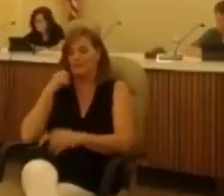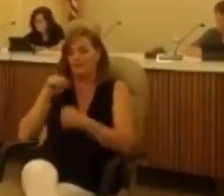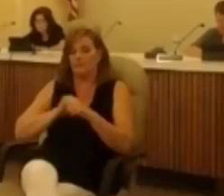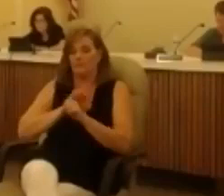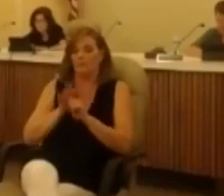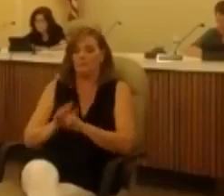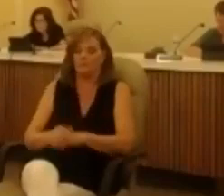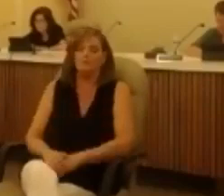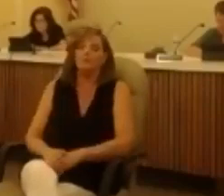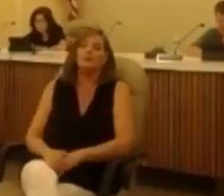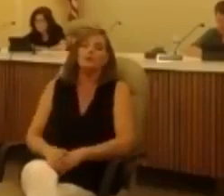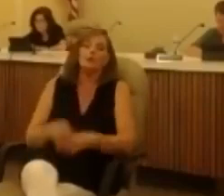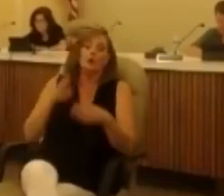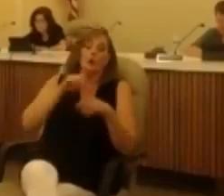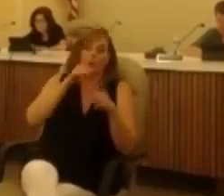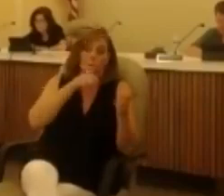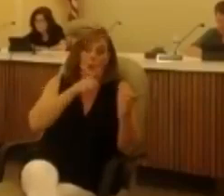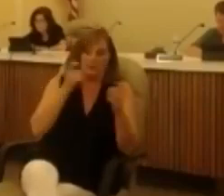Hearing none, please call the roll.